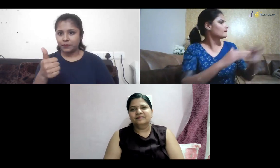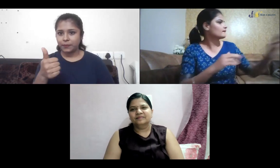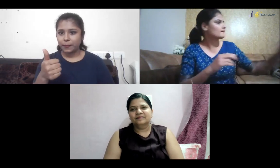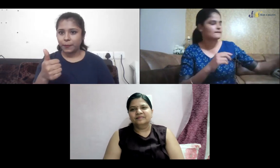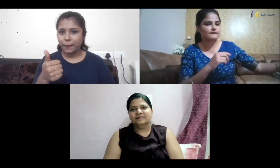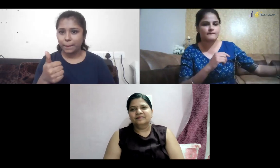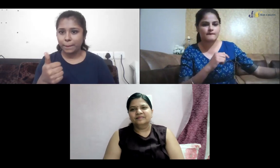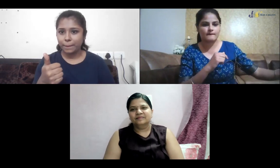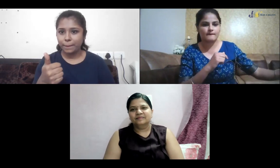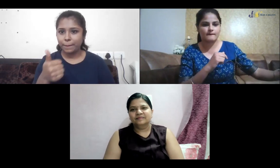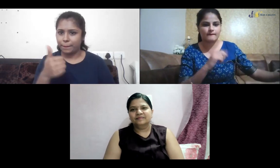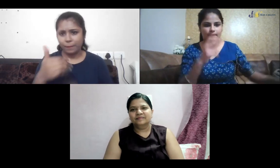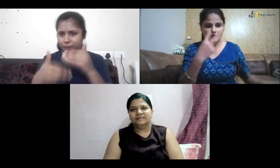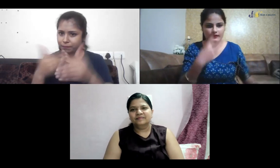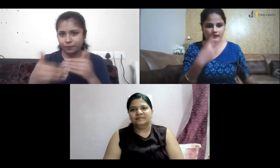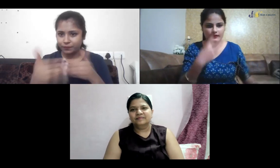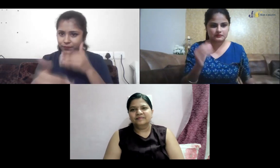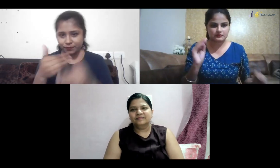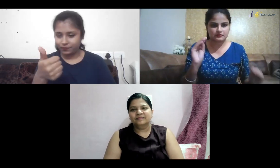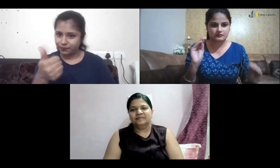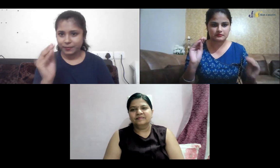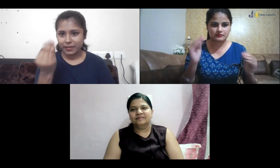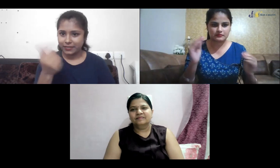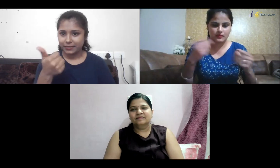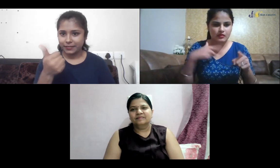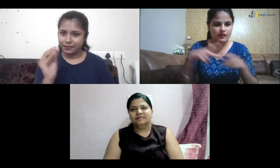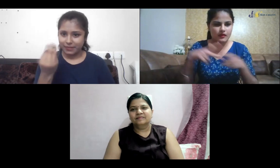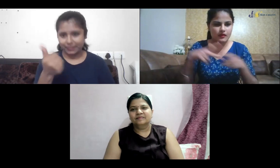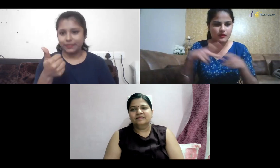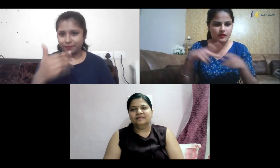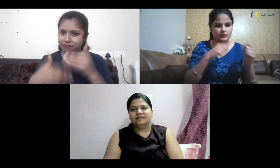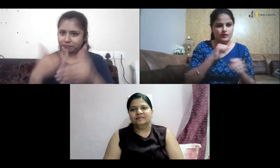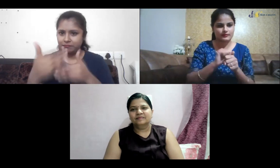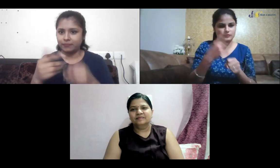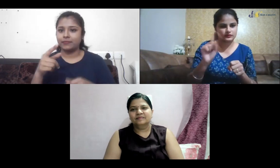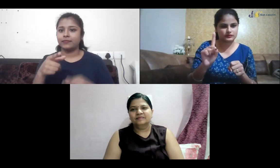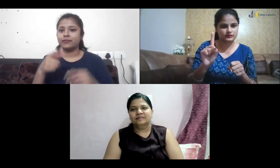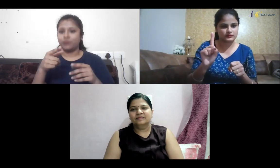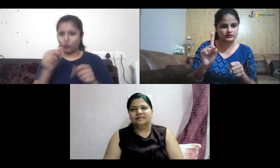Okay, Kavita, can you go? Kavita, no, you can. Can you see me now? Can you see me?